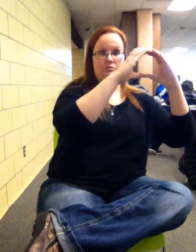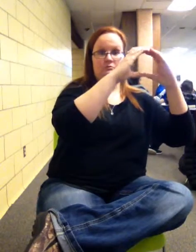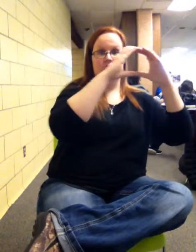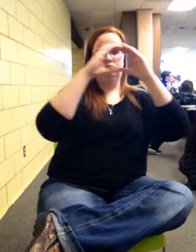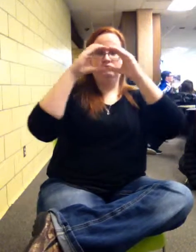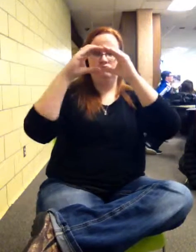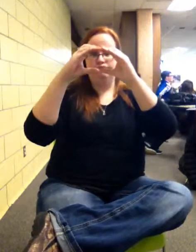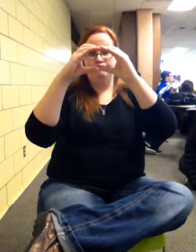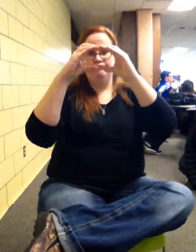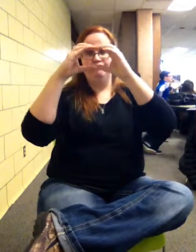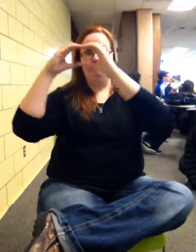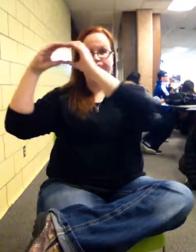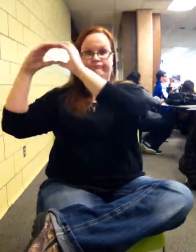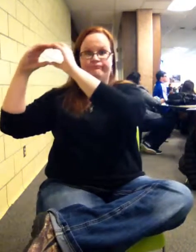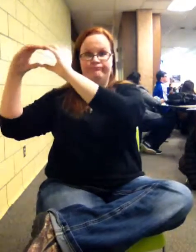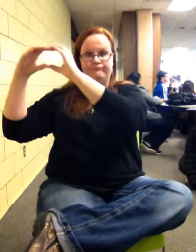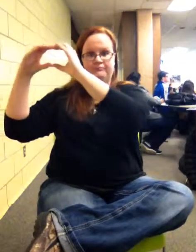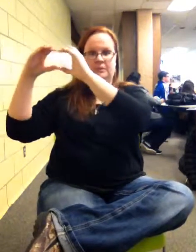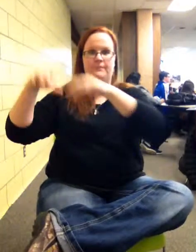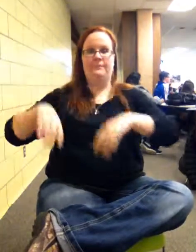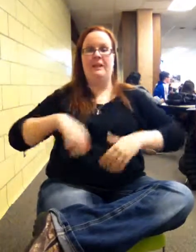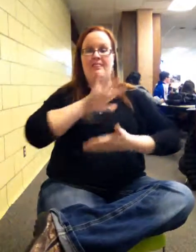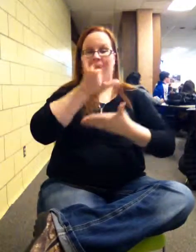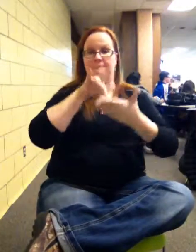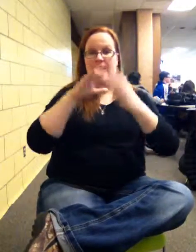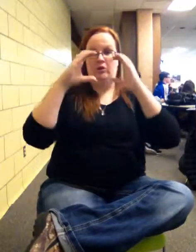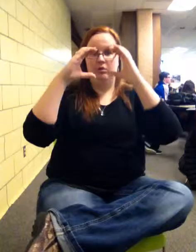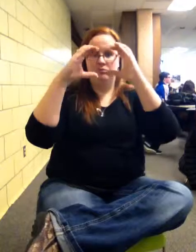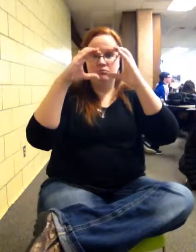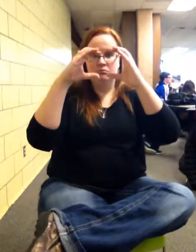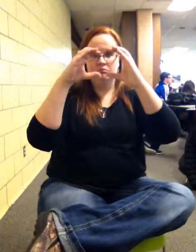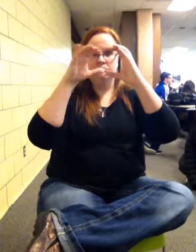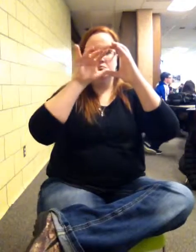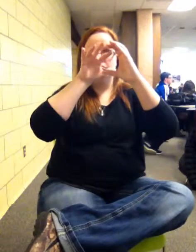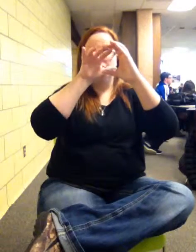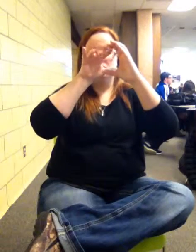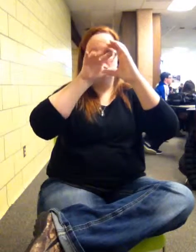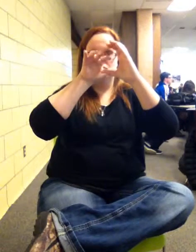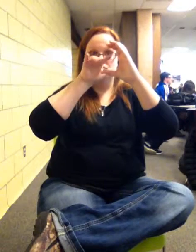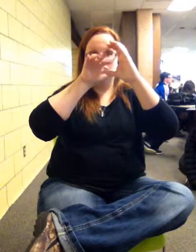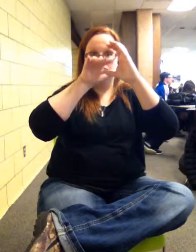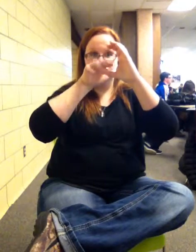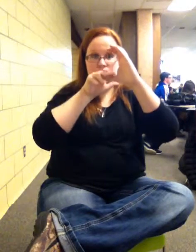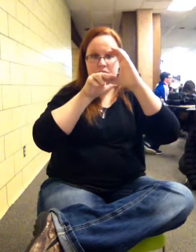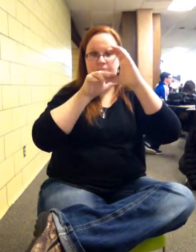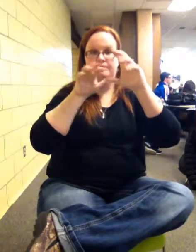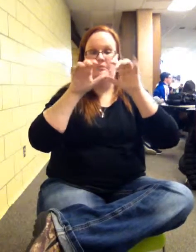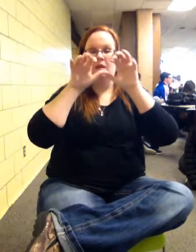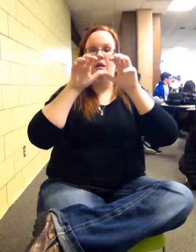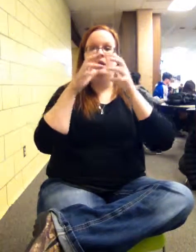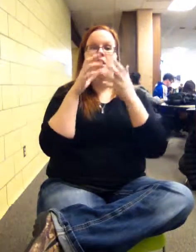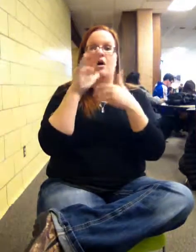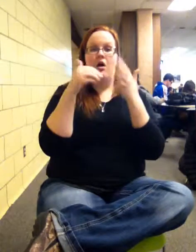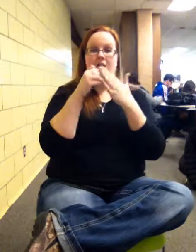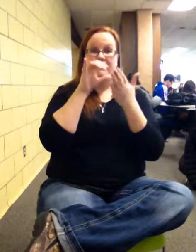eating places with the SIC code, but then they tell you the industry of limited services restaurants with the NAICS code